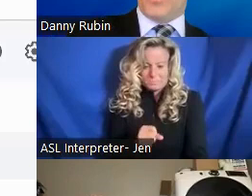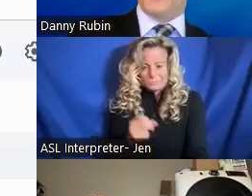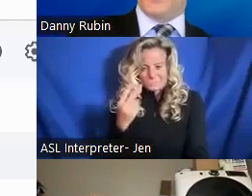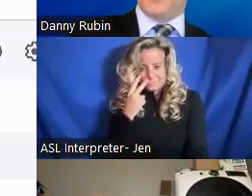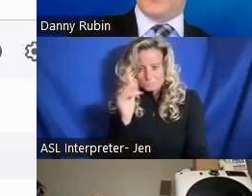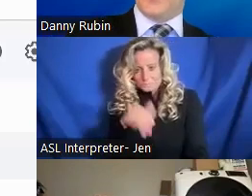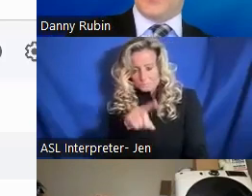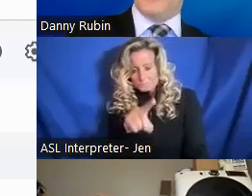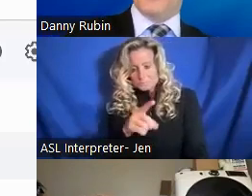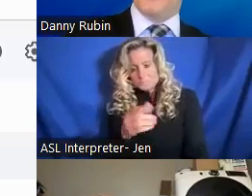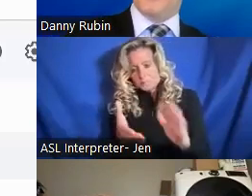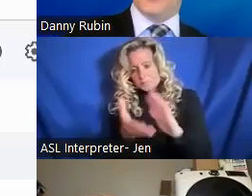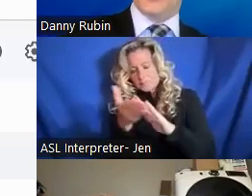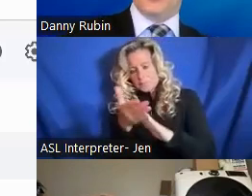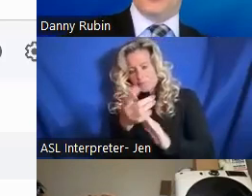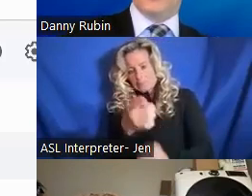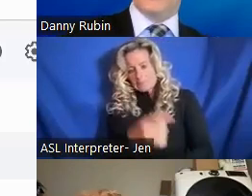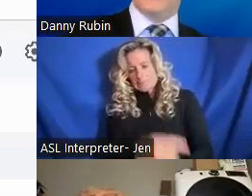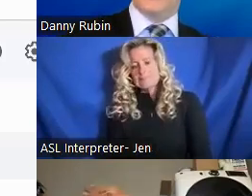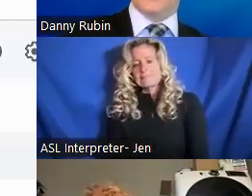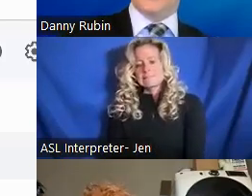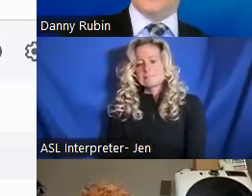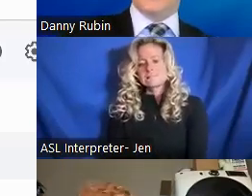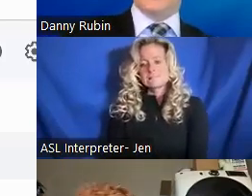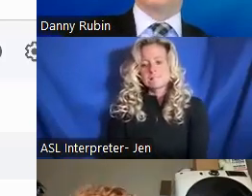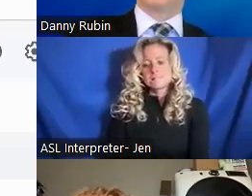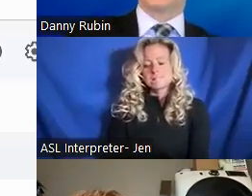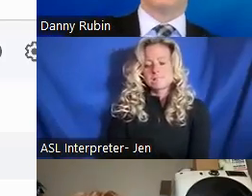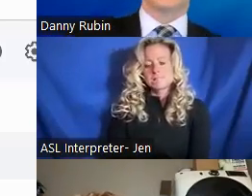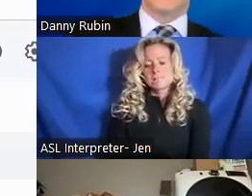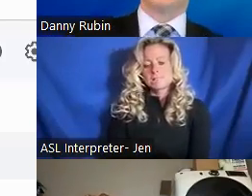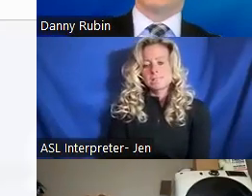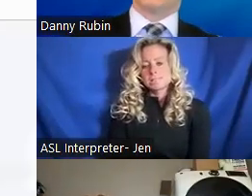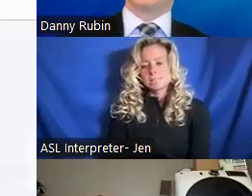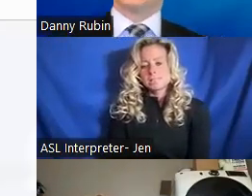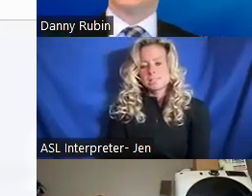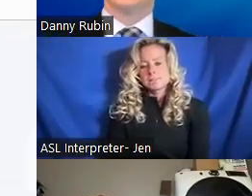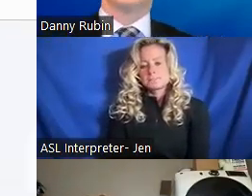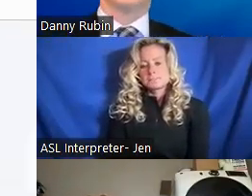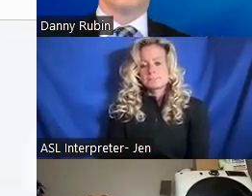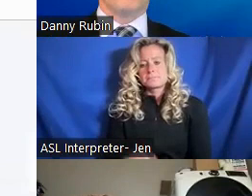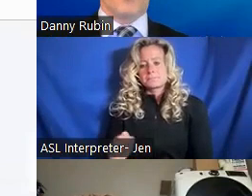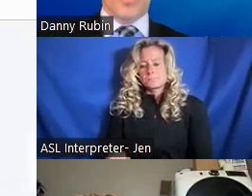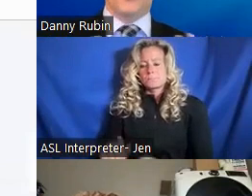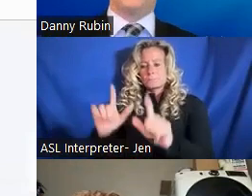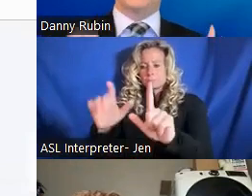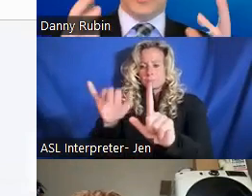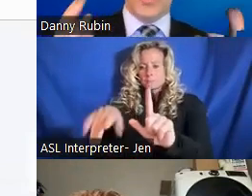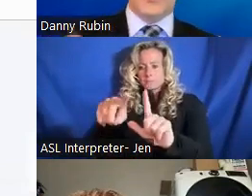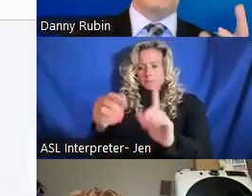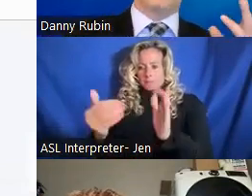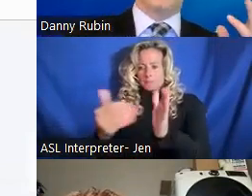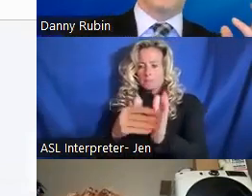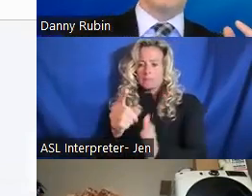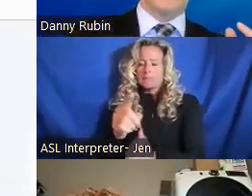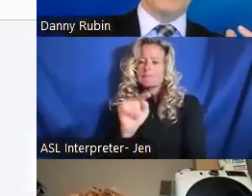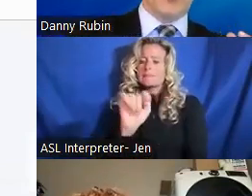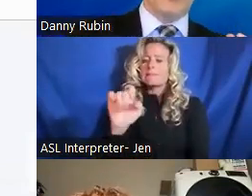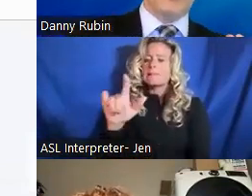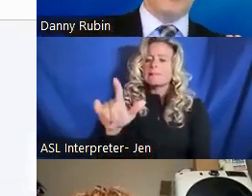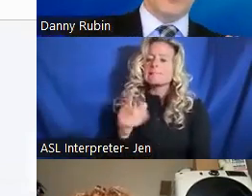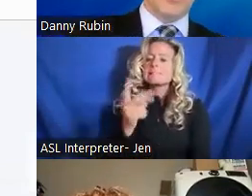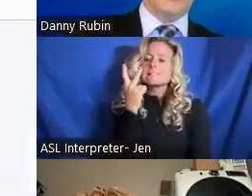you can run the tool and bring up the sidebar. And again, the tool is looking